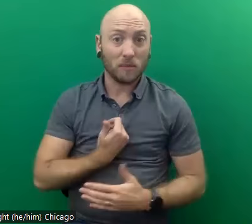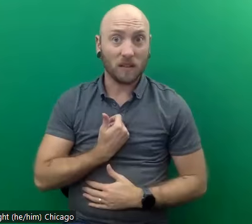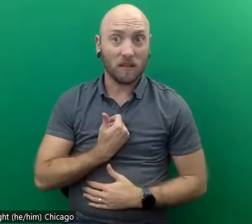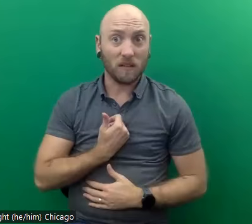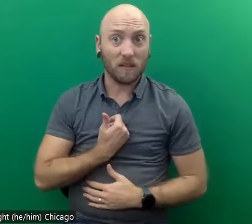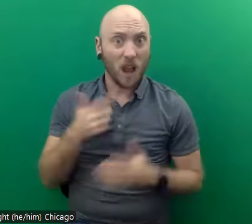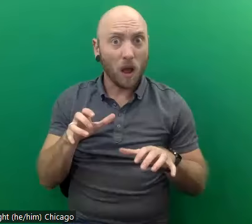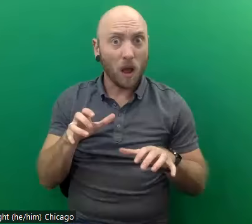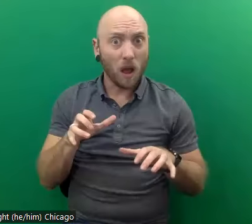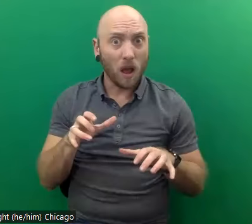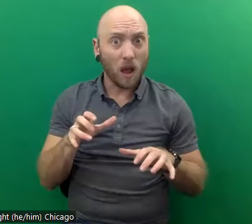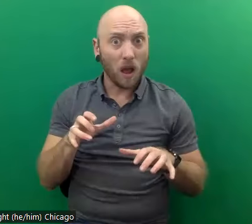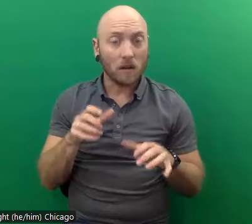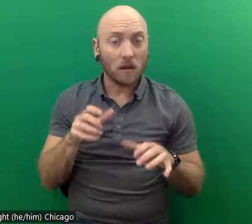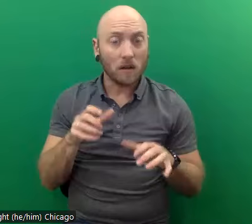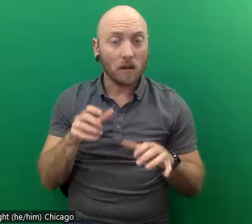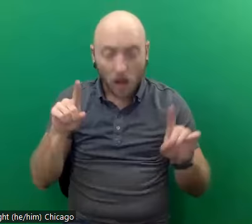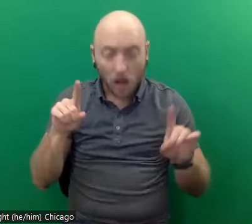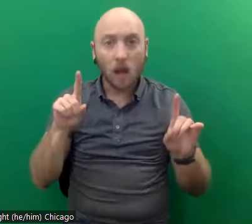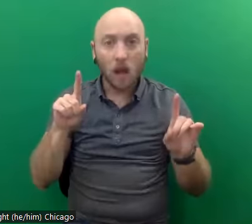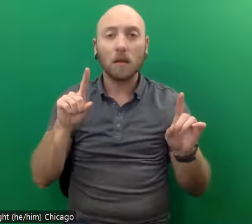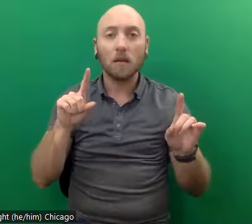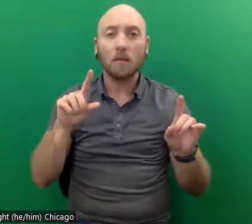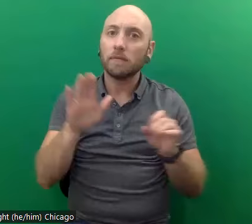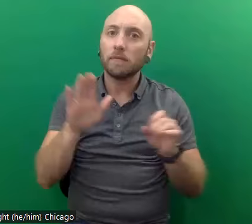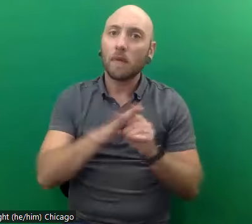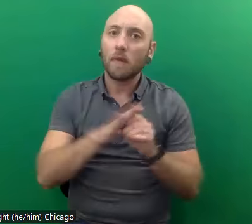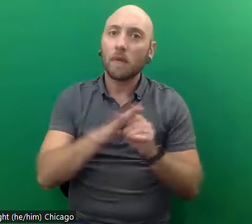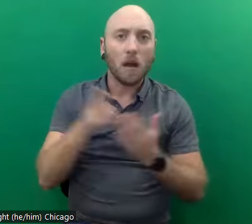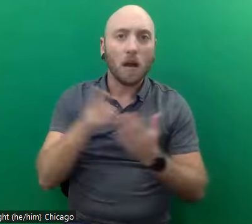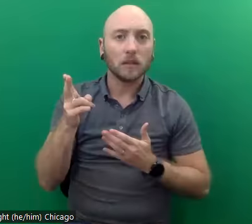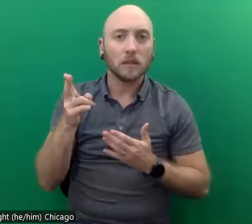So I finally got honest, and I opened up that door, and I said, maybe